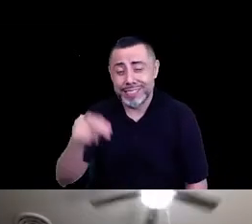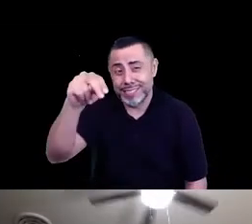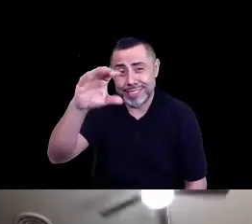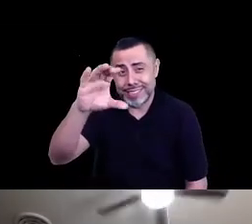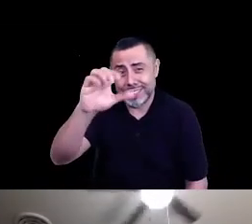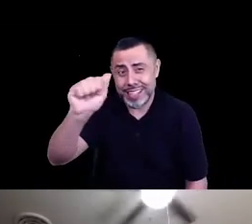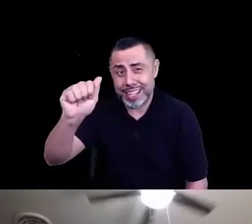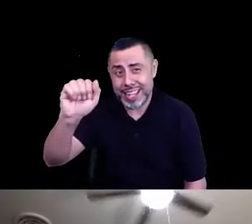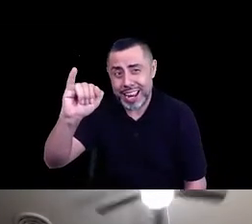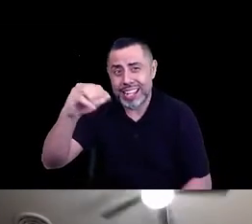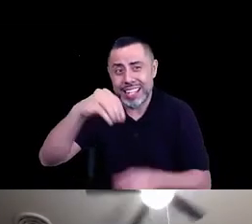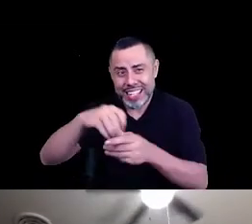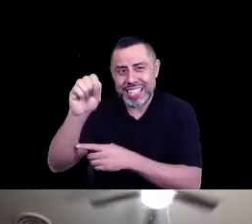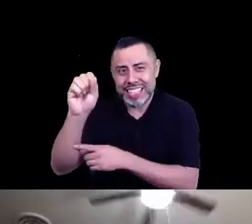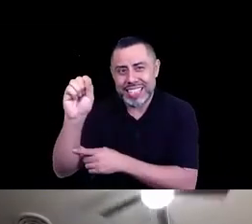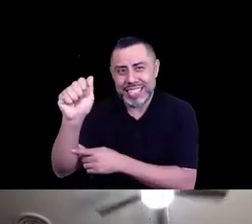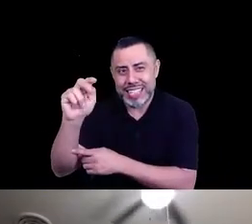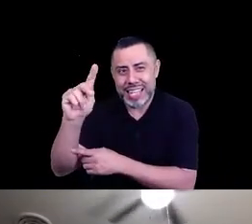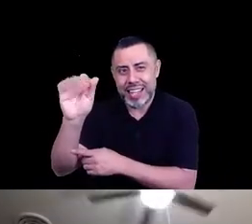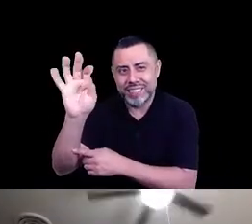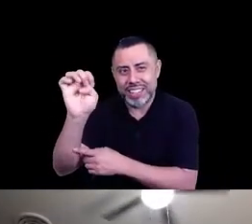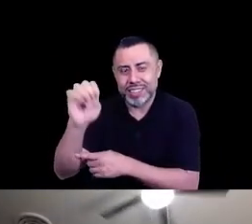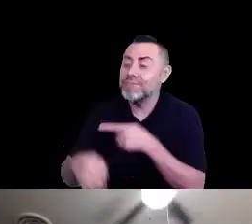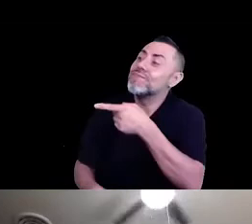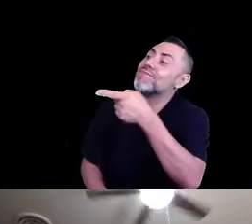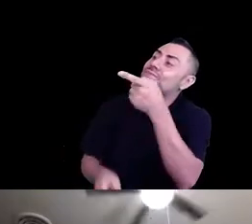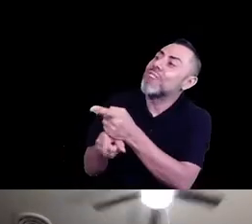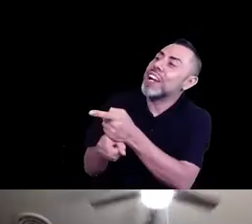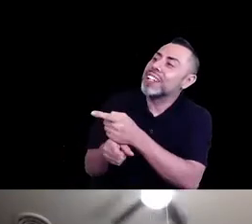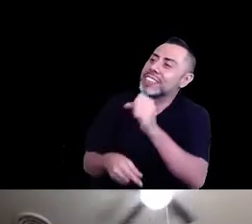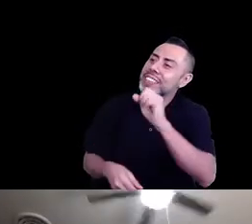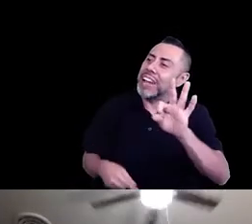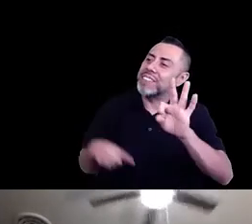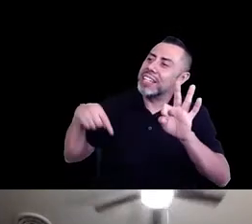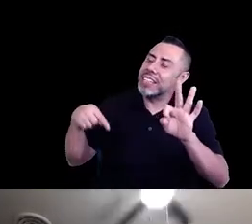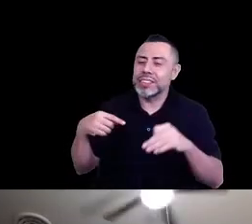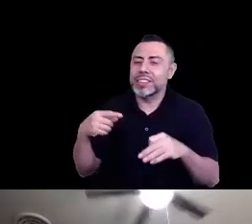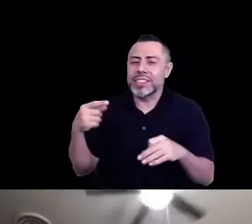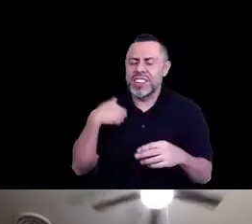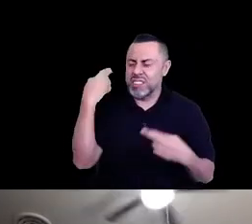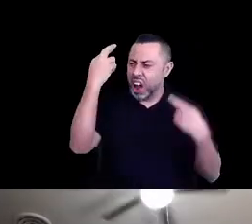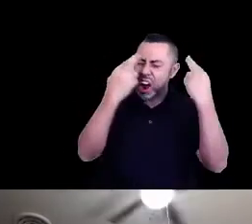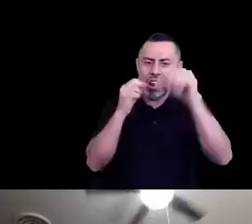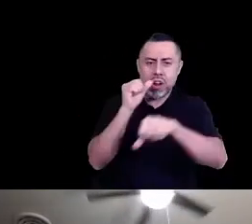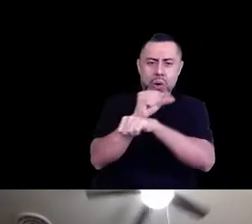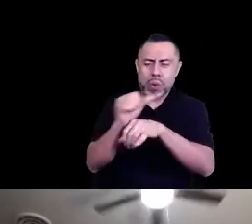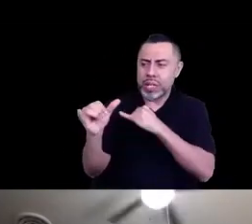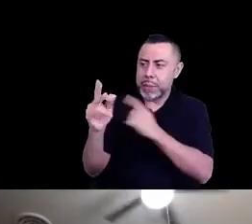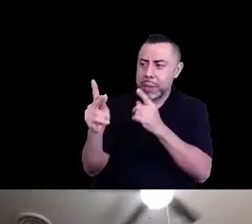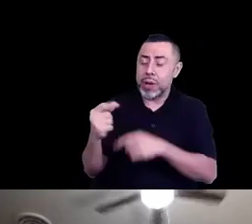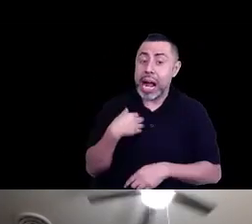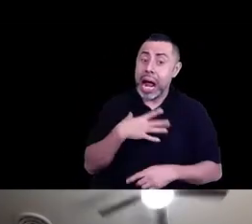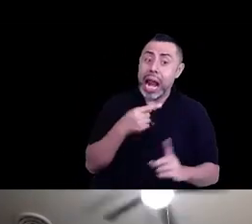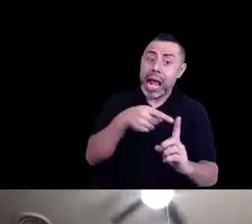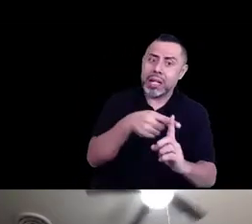Fe. In Santa Fe, that's right. Finding out that we had worked with the same people, one of whom I liked and he didn't, or the other